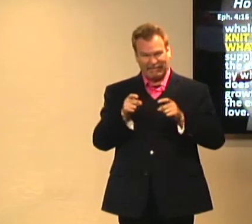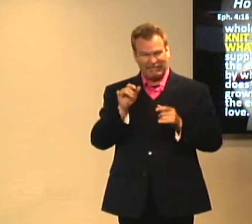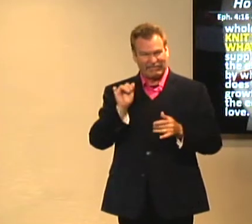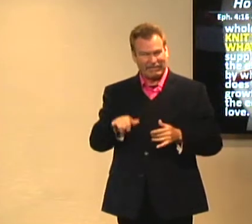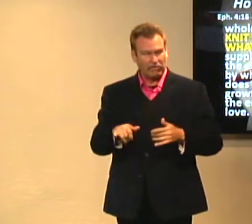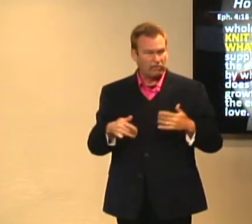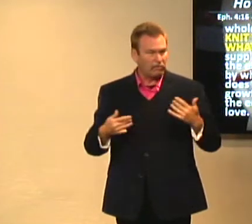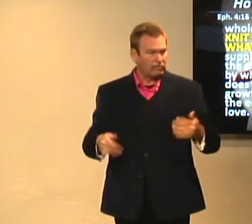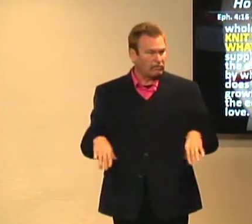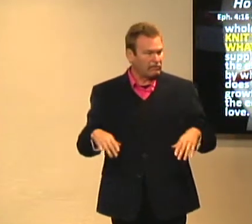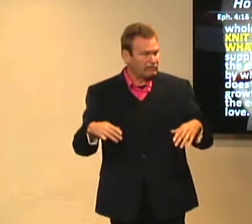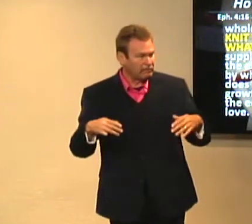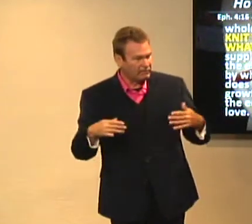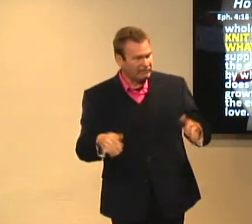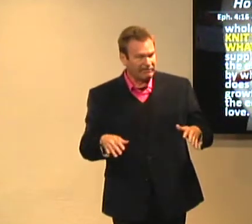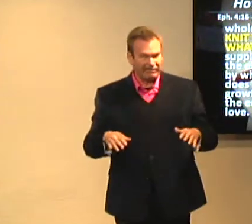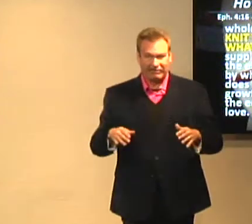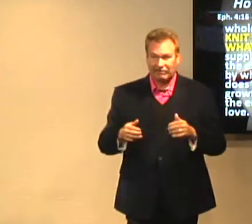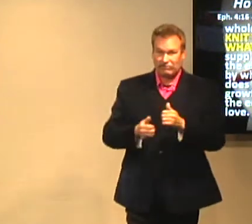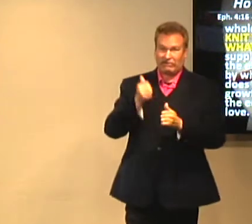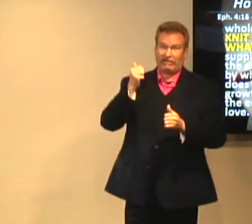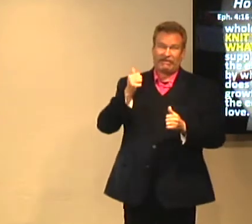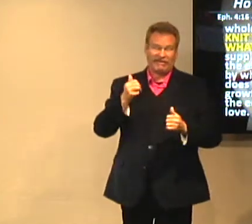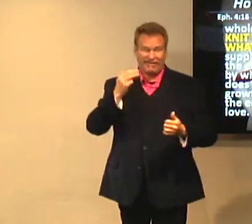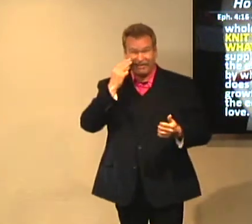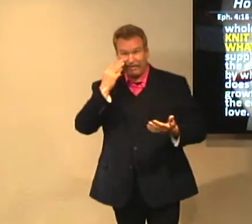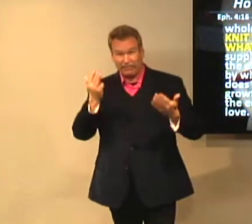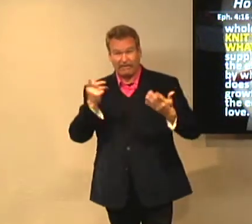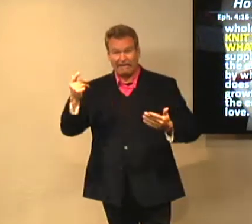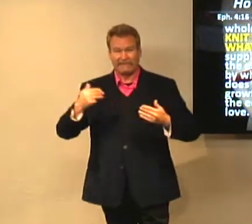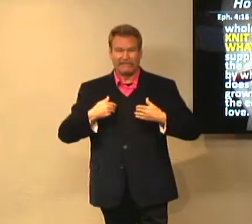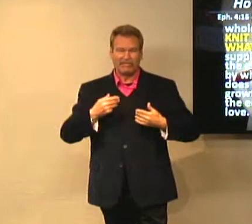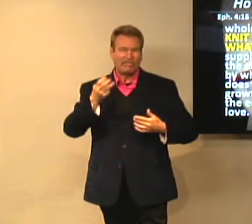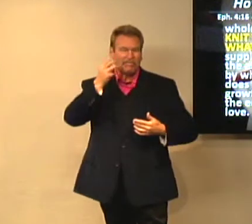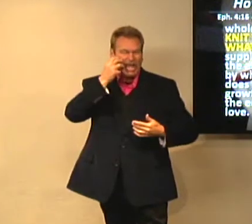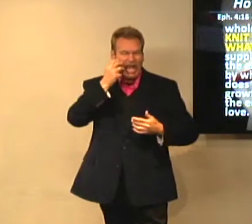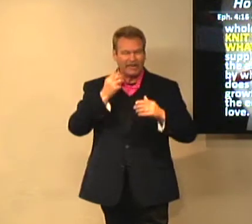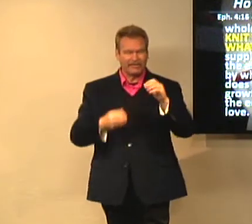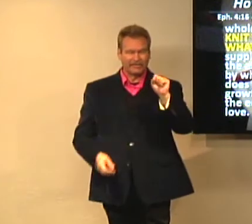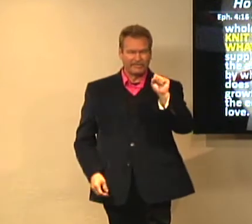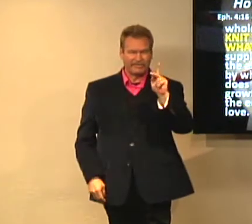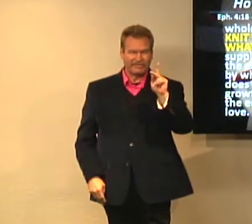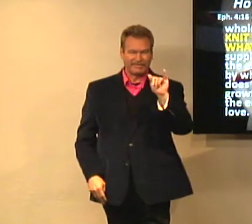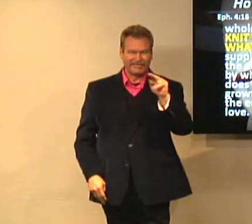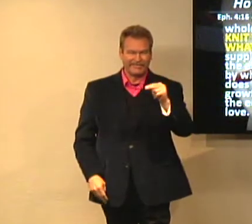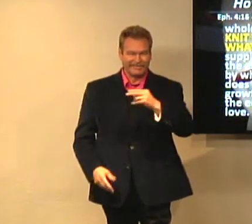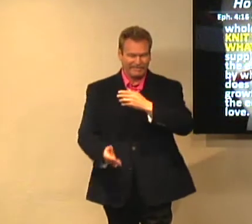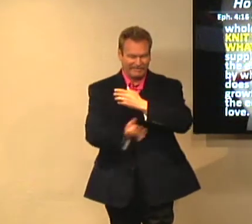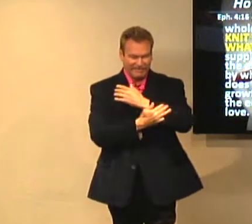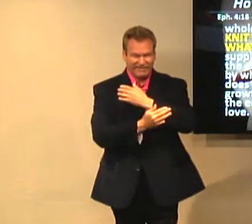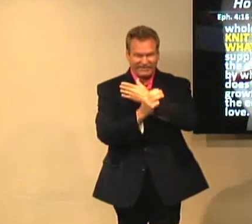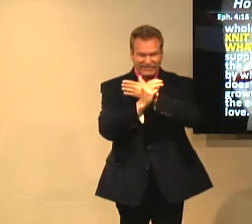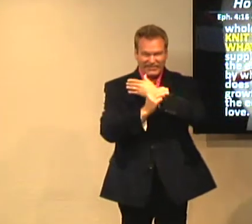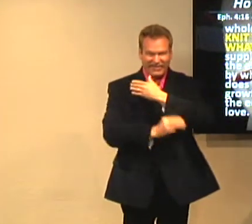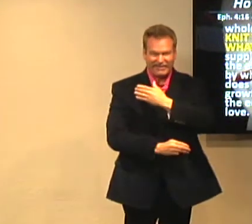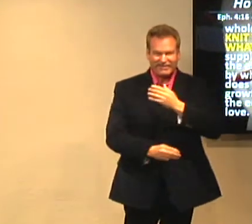I don't know how Trump handles this acquisition day in and day out. He must really have some thick skin